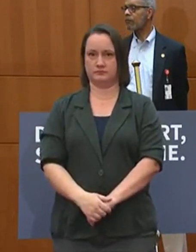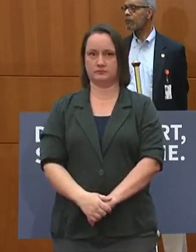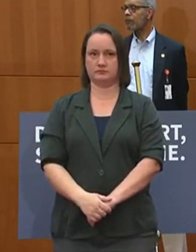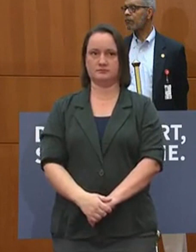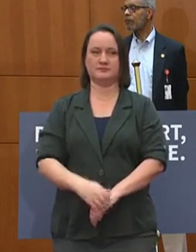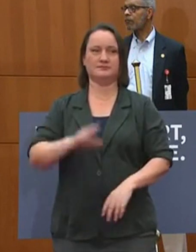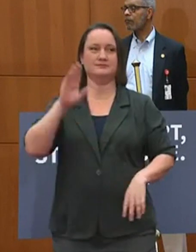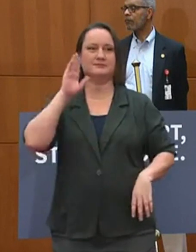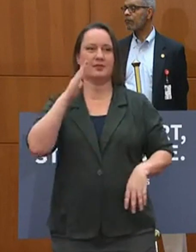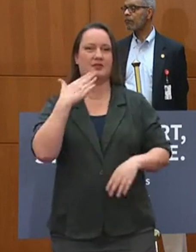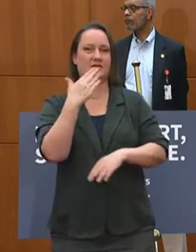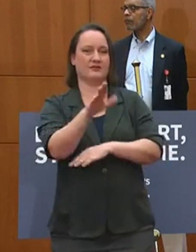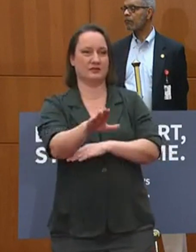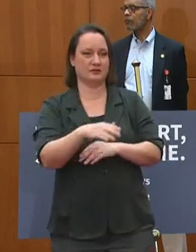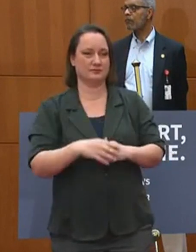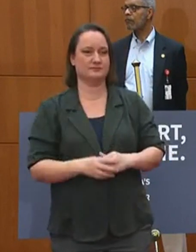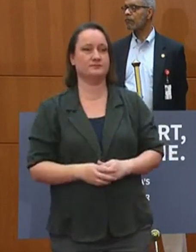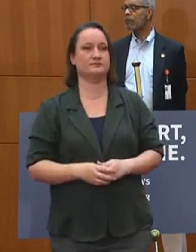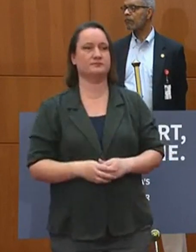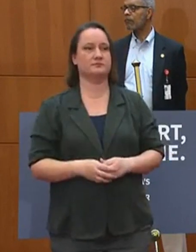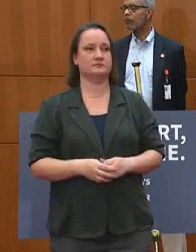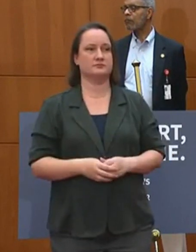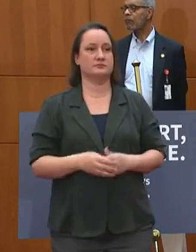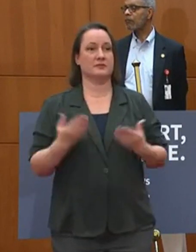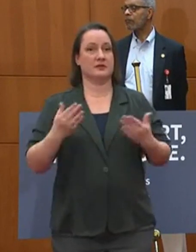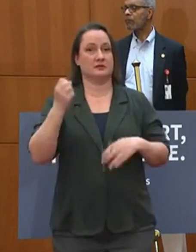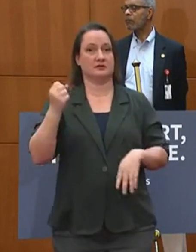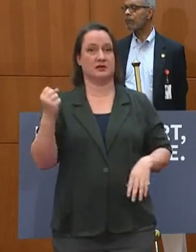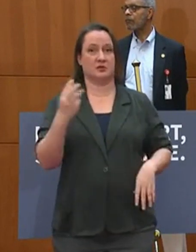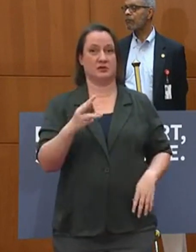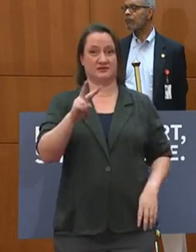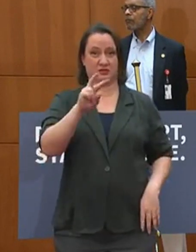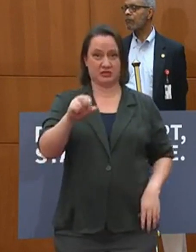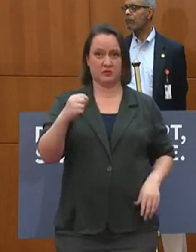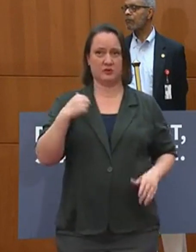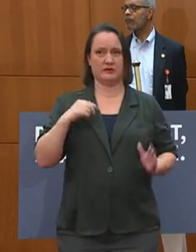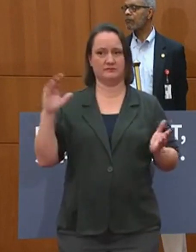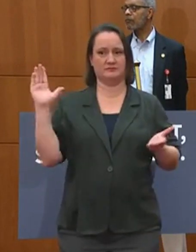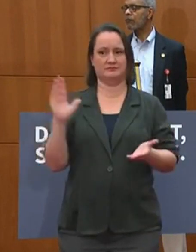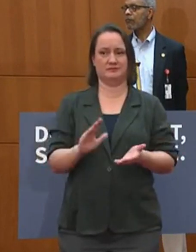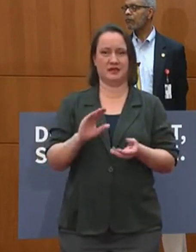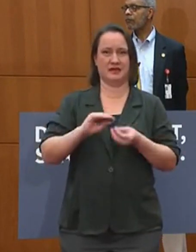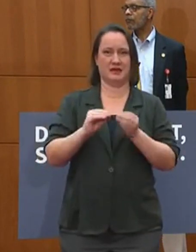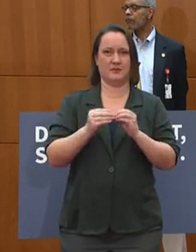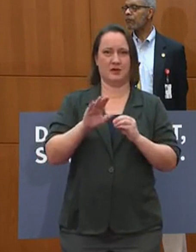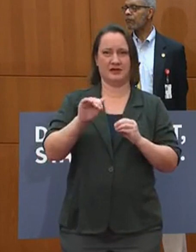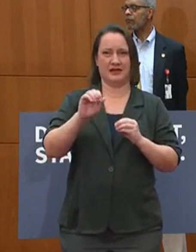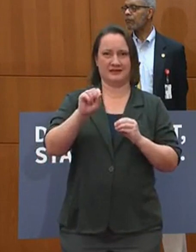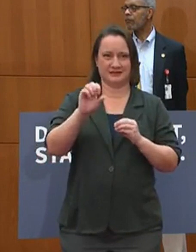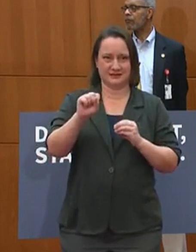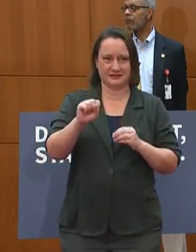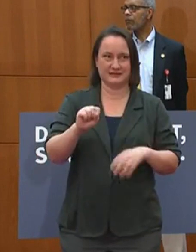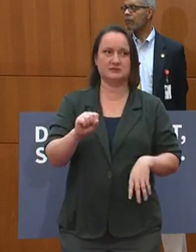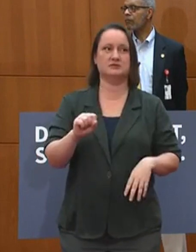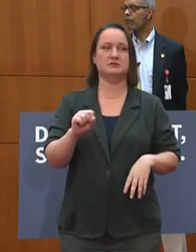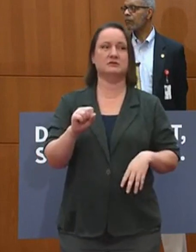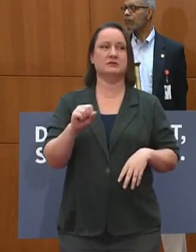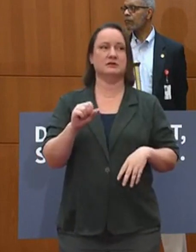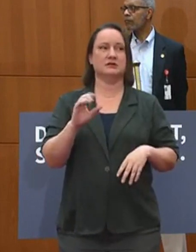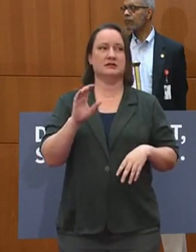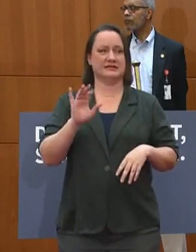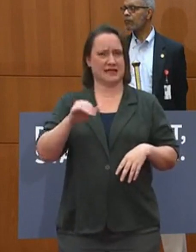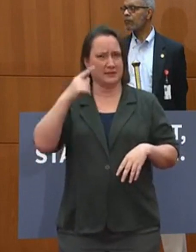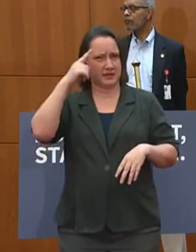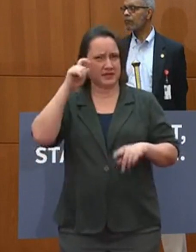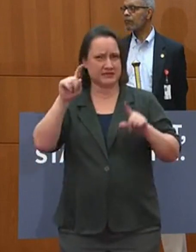Hey, good afternoon. Here in Southwest Virginia, we have a smaller number of cases. Is this because of testing limitations,